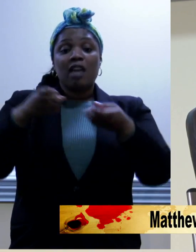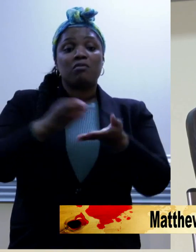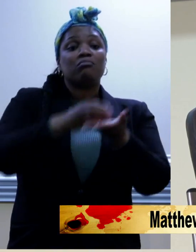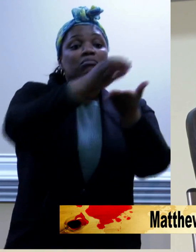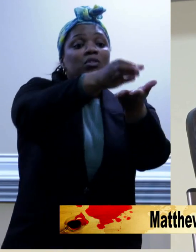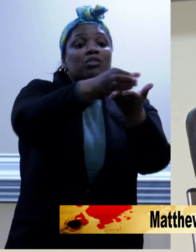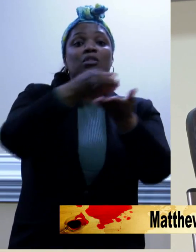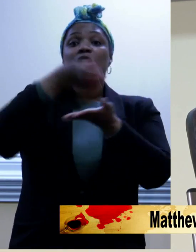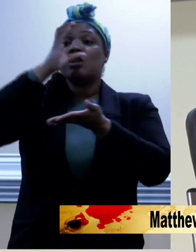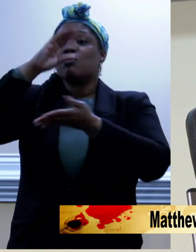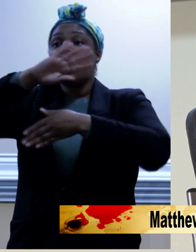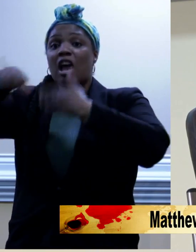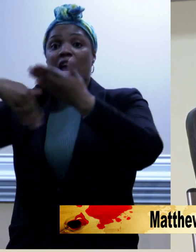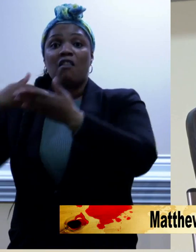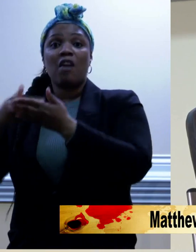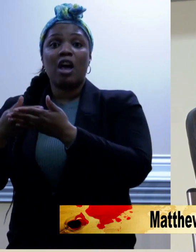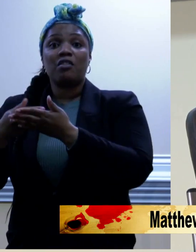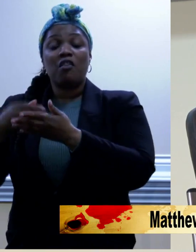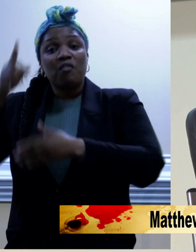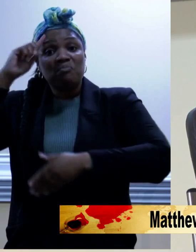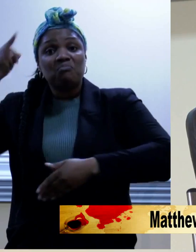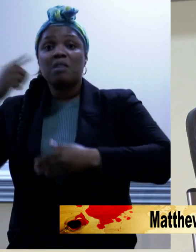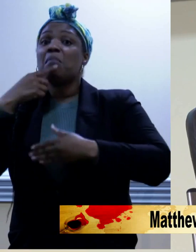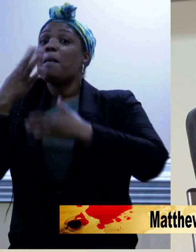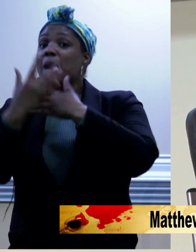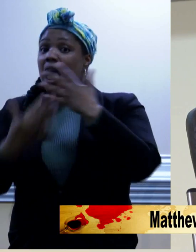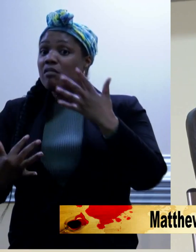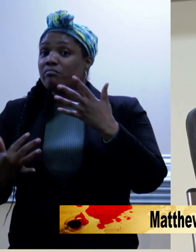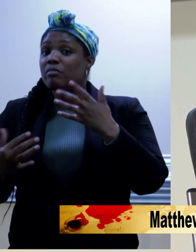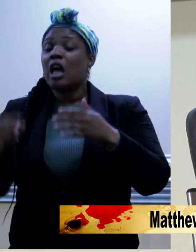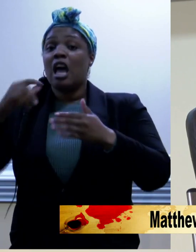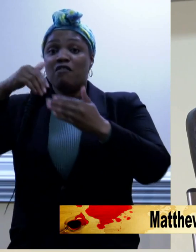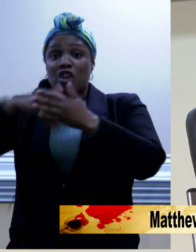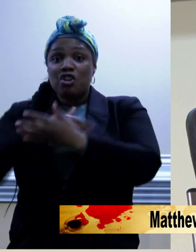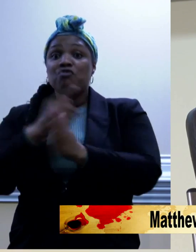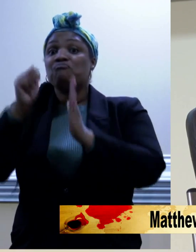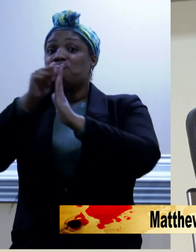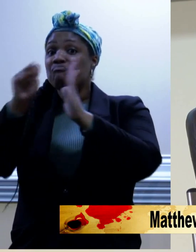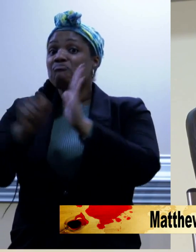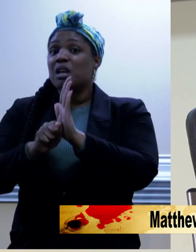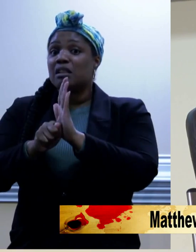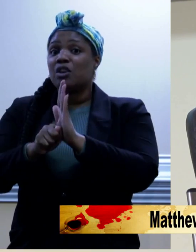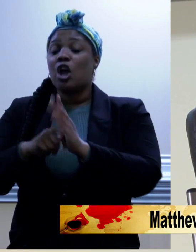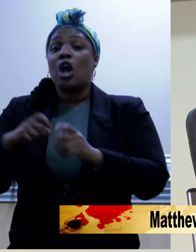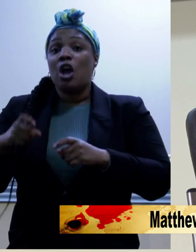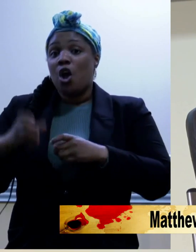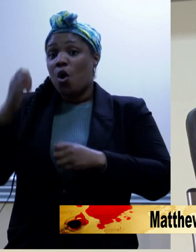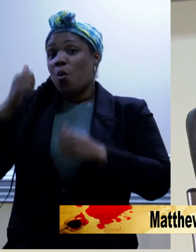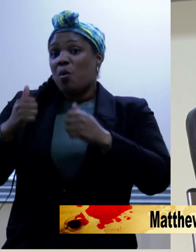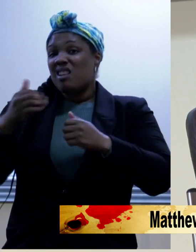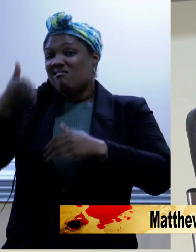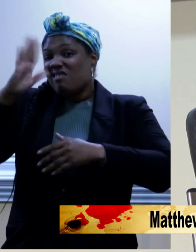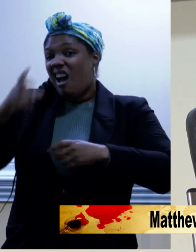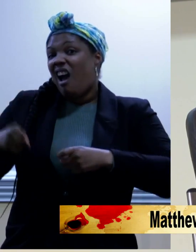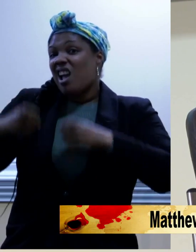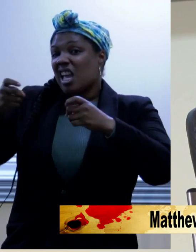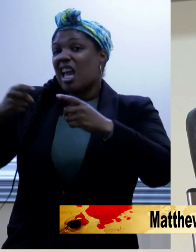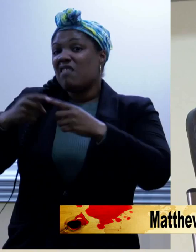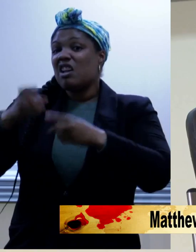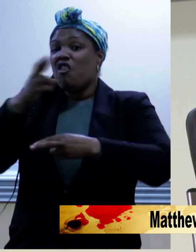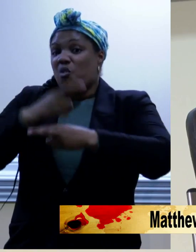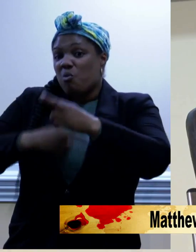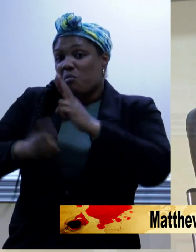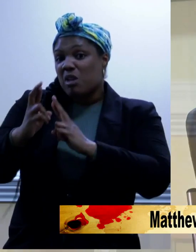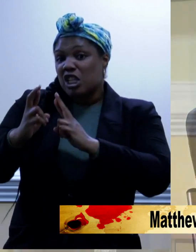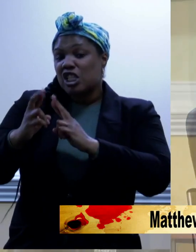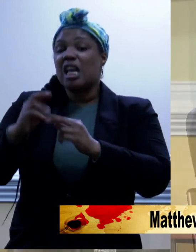saying, drink ye all of it. For this is my blood of the New Testament, which is shed for many for the remission of sins.